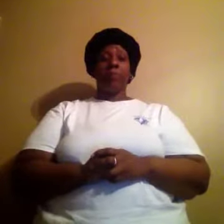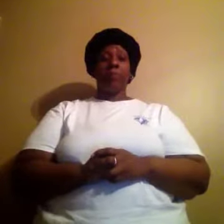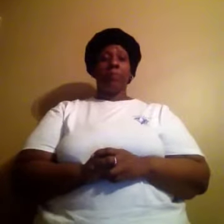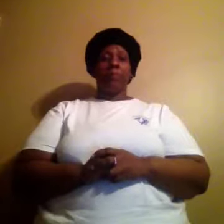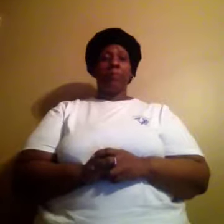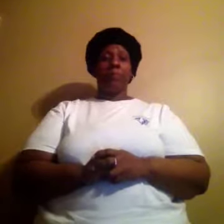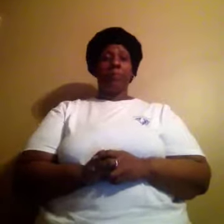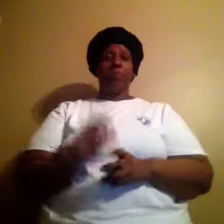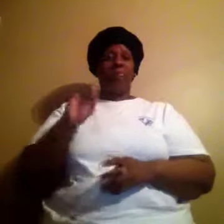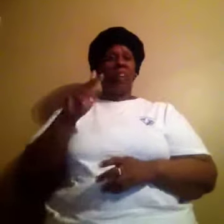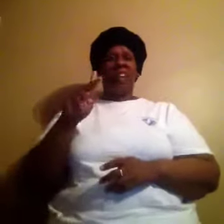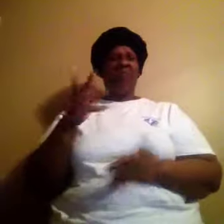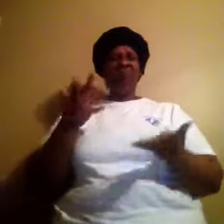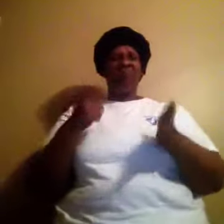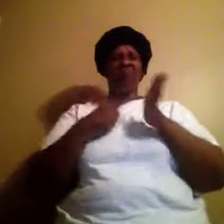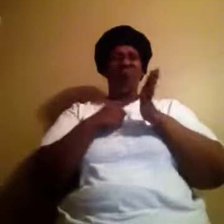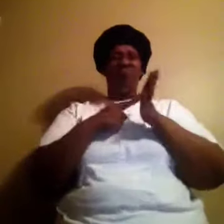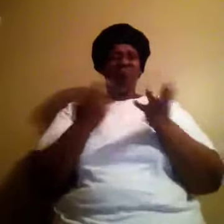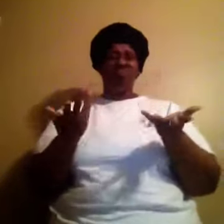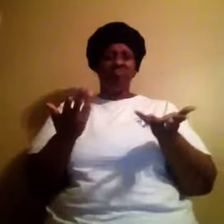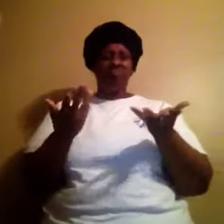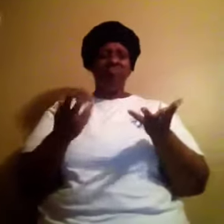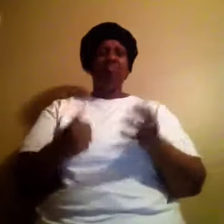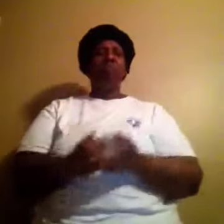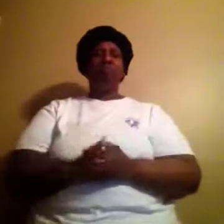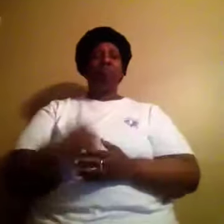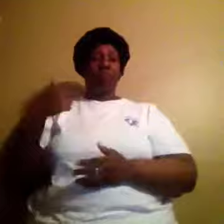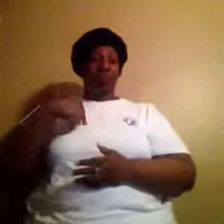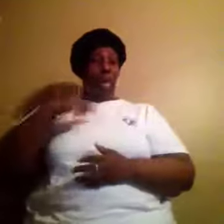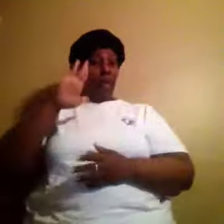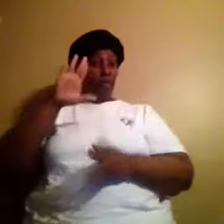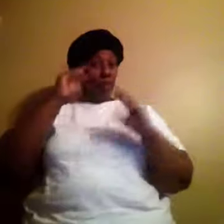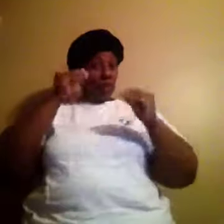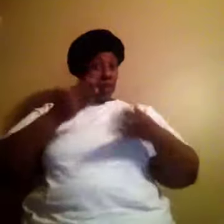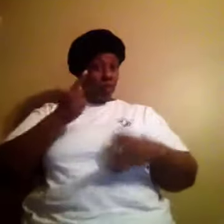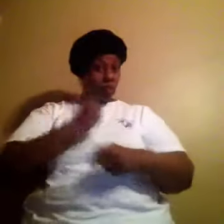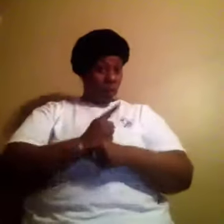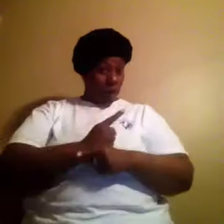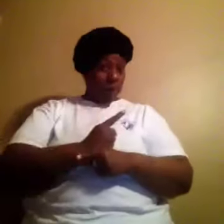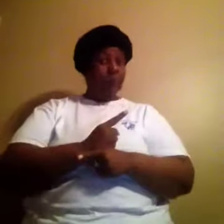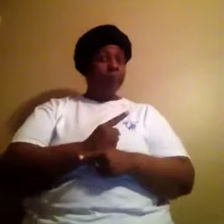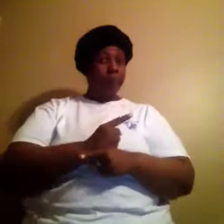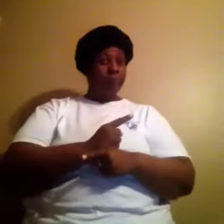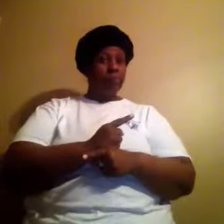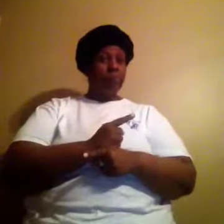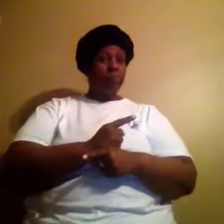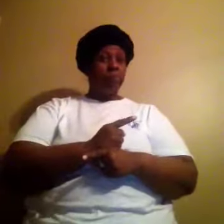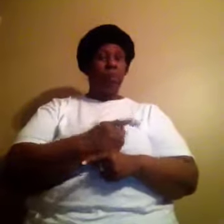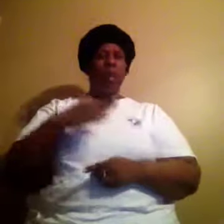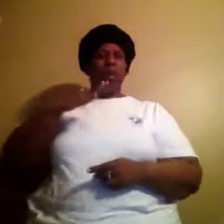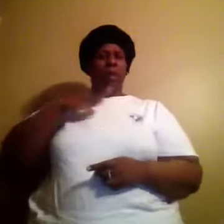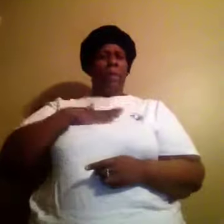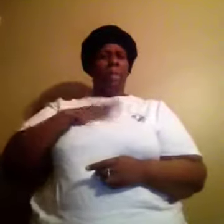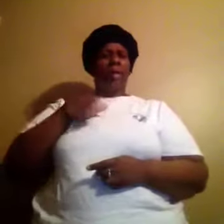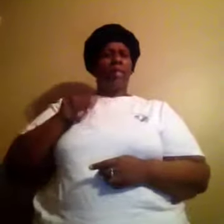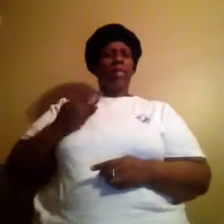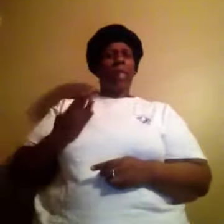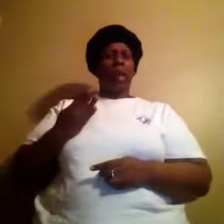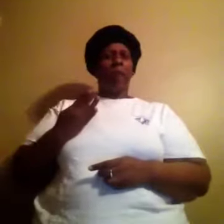I'll give you an example. I'm your teacher, right? So in my job as a teacher, I have